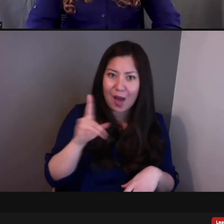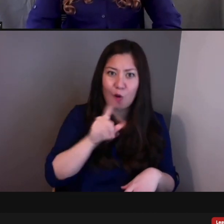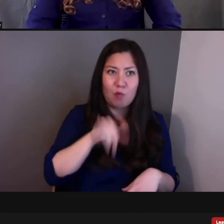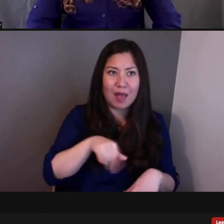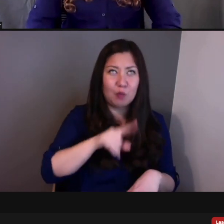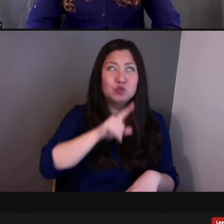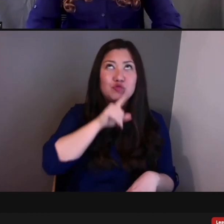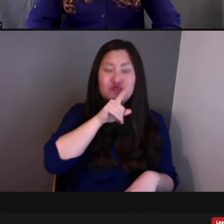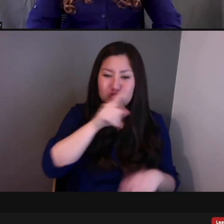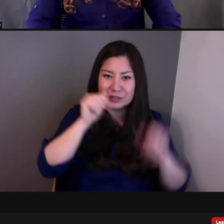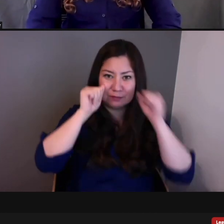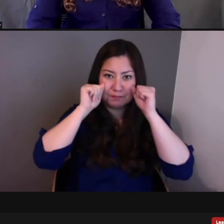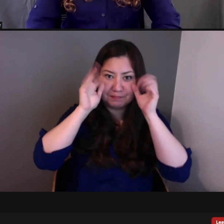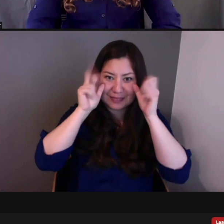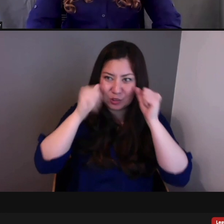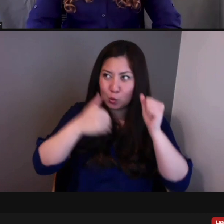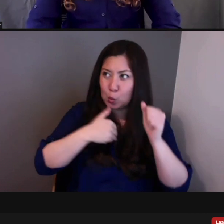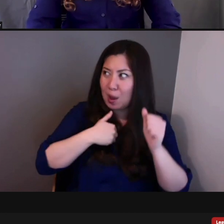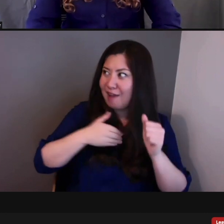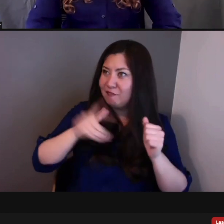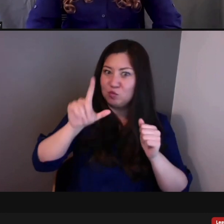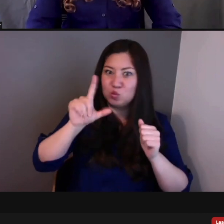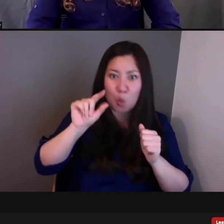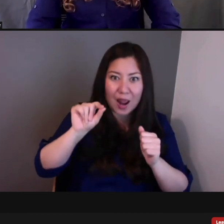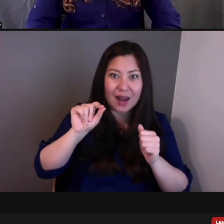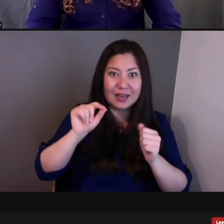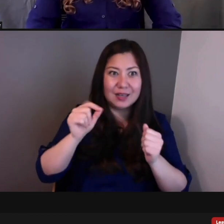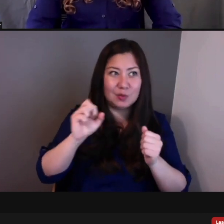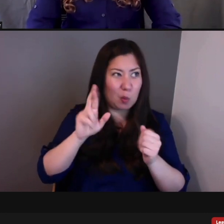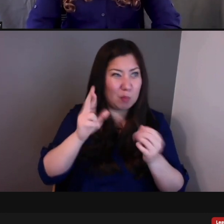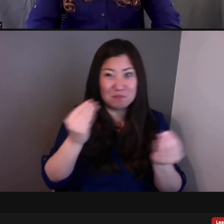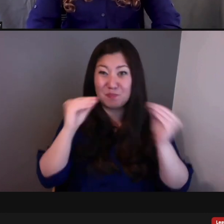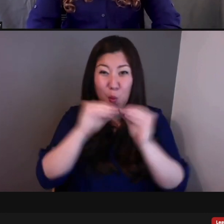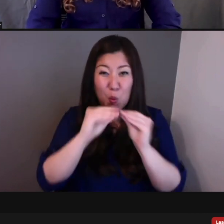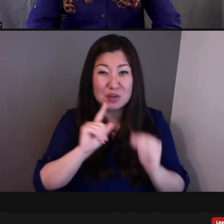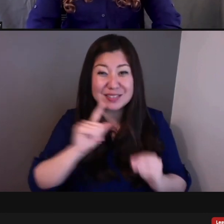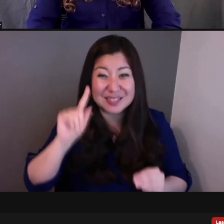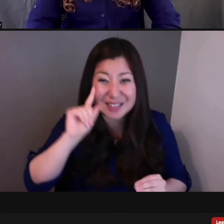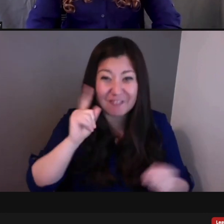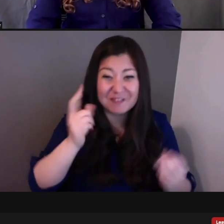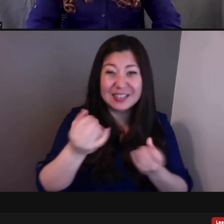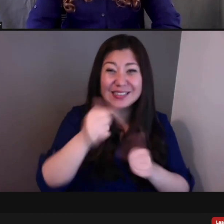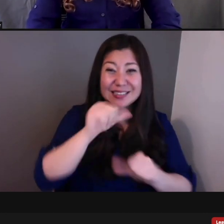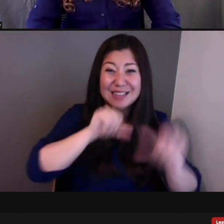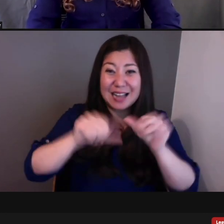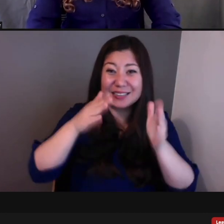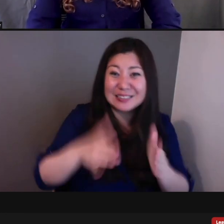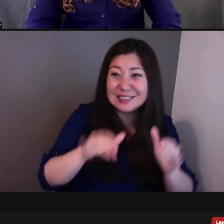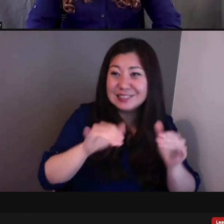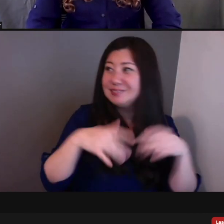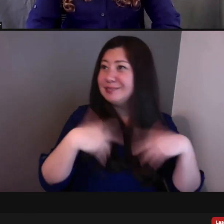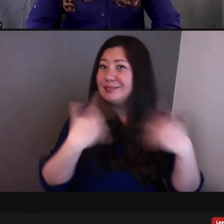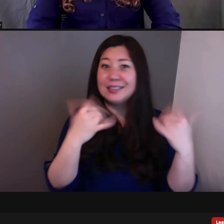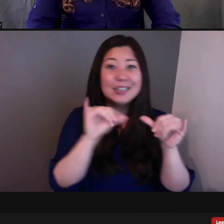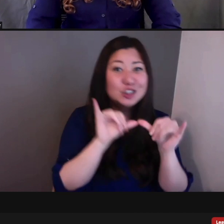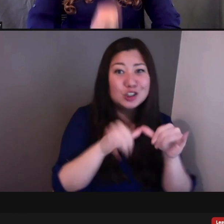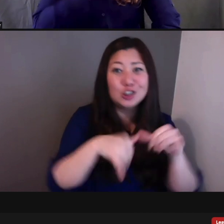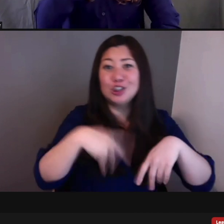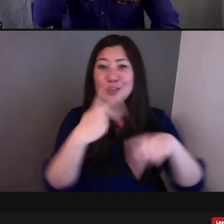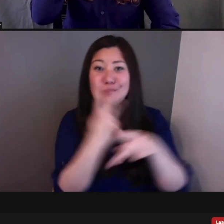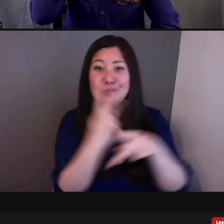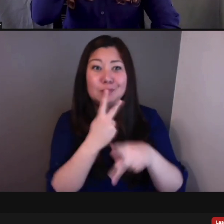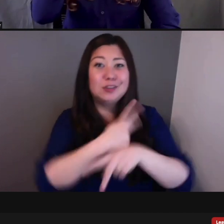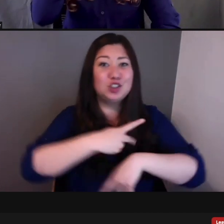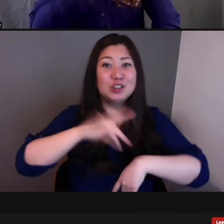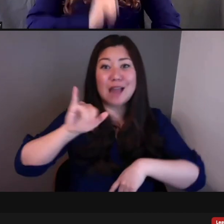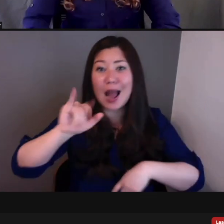yes. Yeah. And so when we went to this presentation, they were focusing on several different